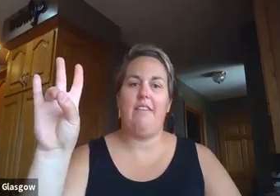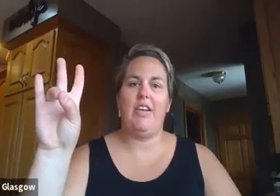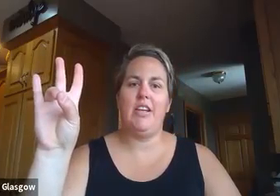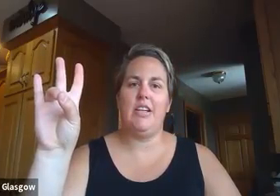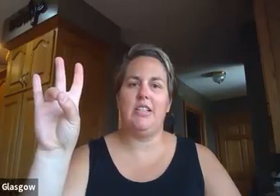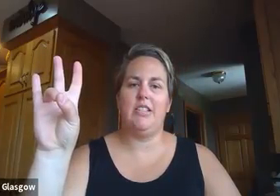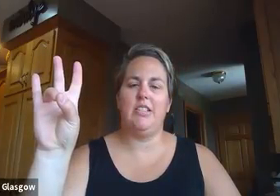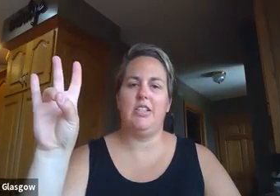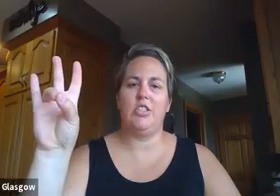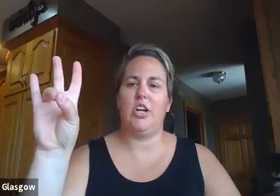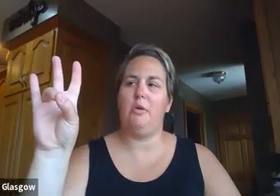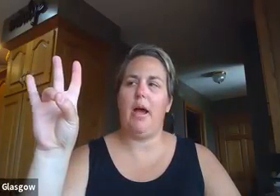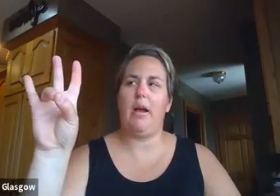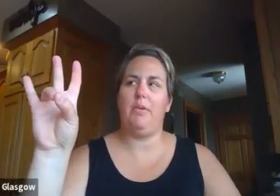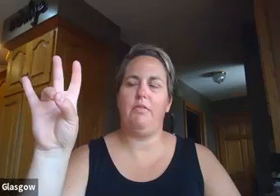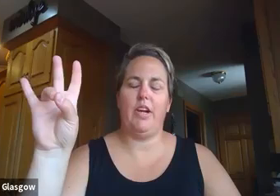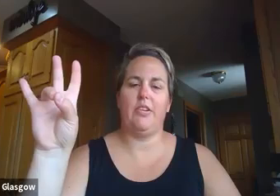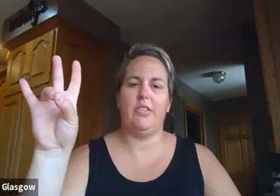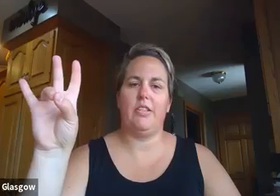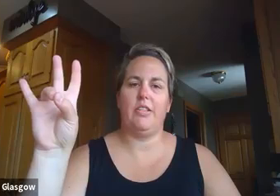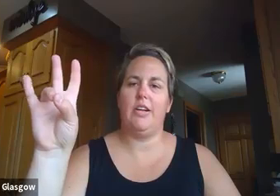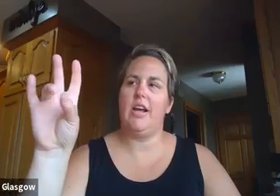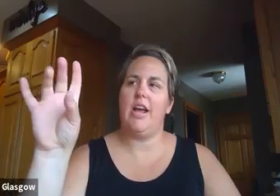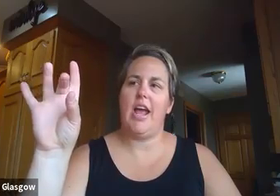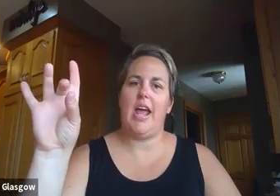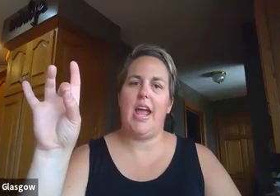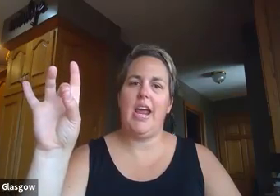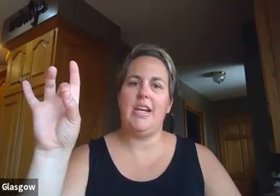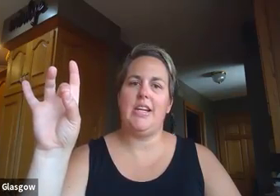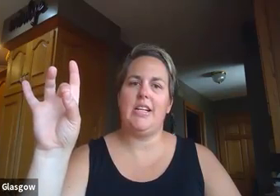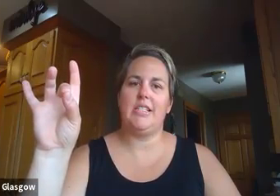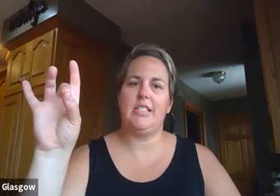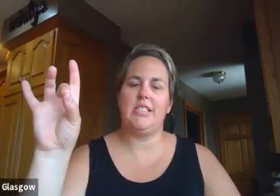7. Just going to go back up your fingers. 8,